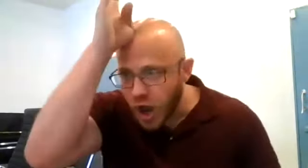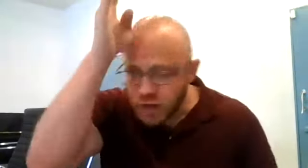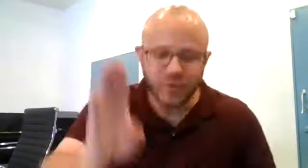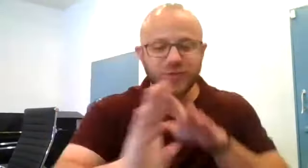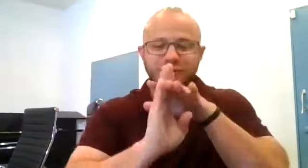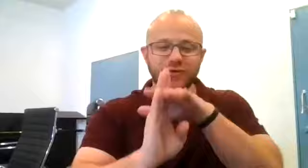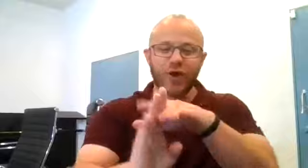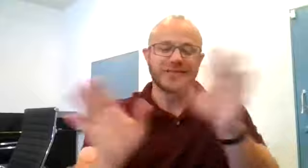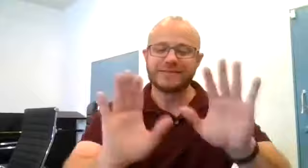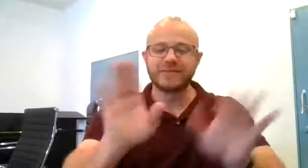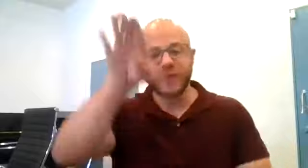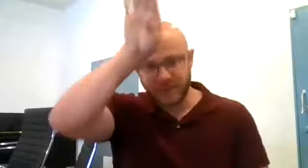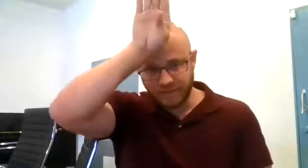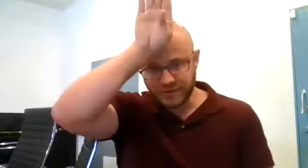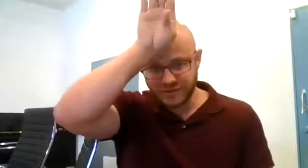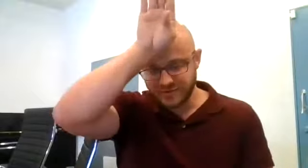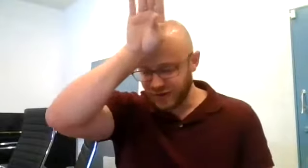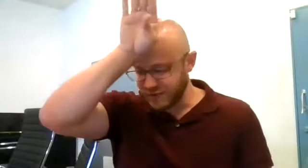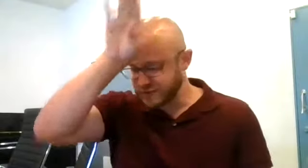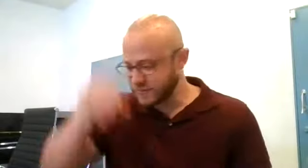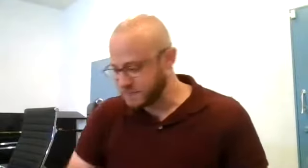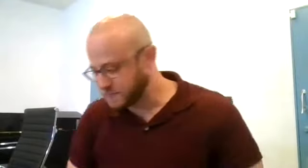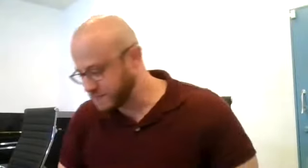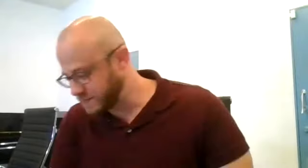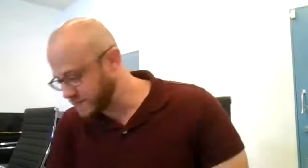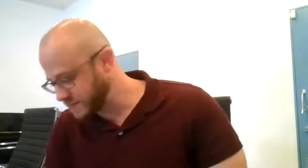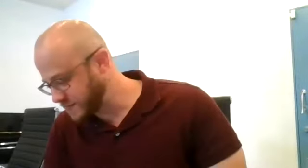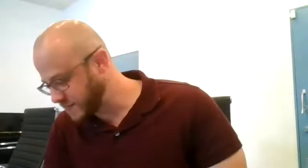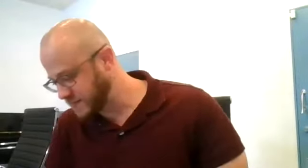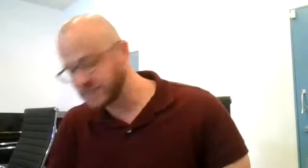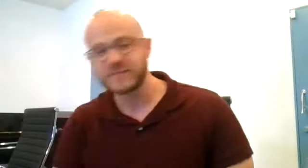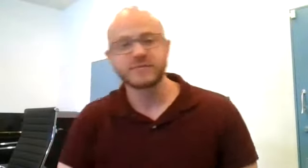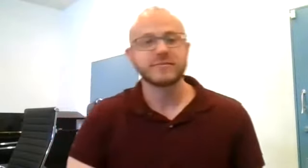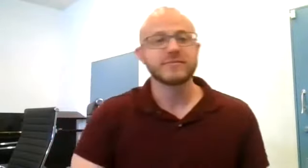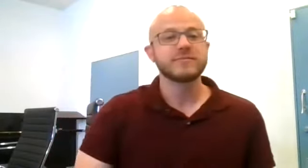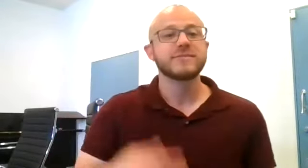that for shark, but that's not how we do shark. But yeah, there you go. That's fireman.